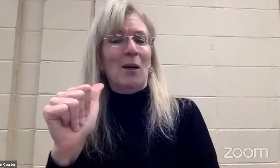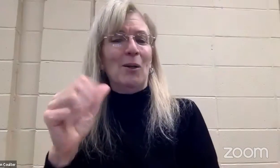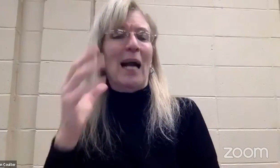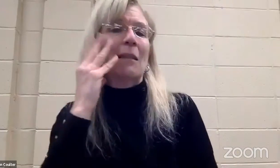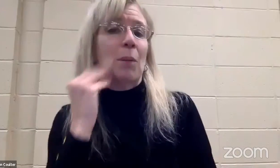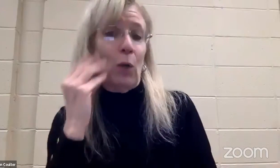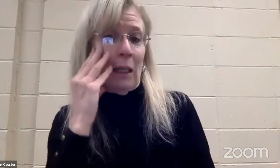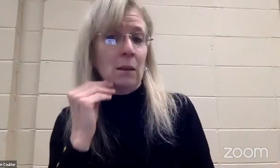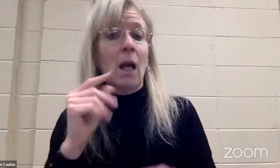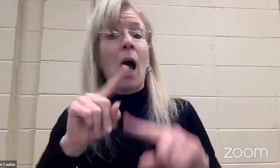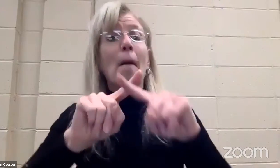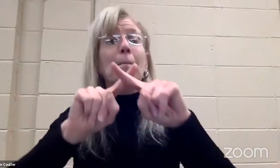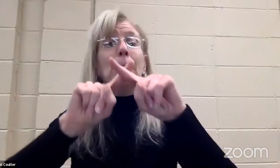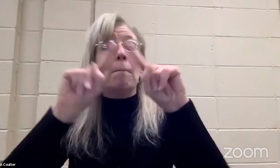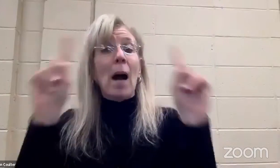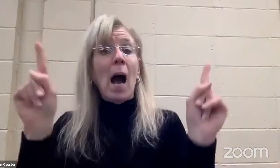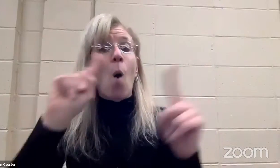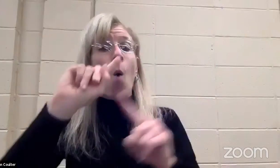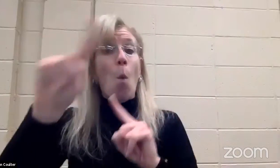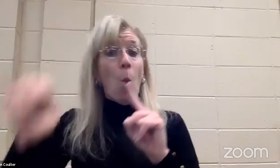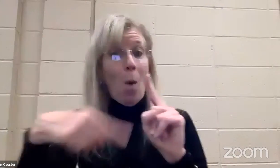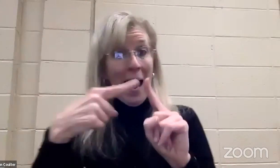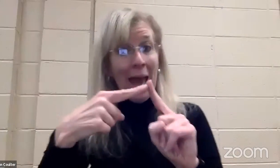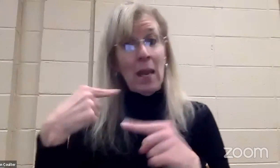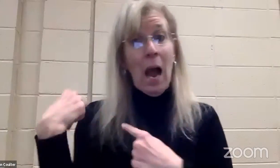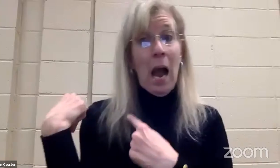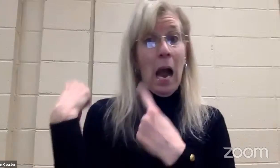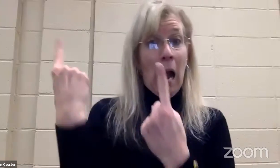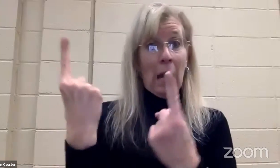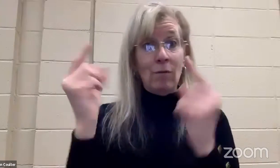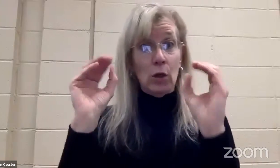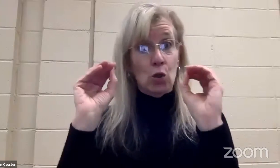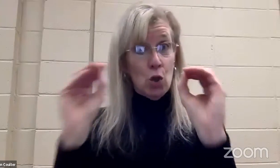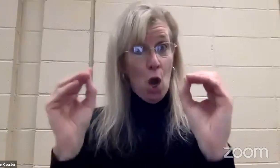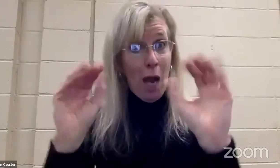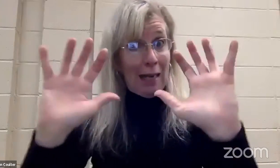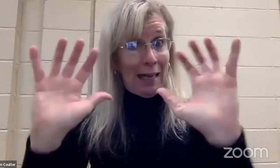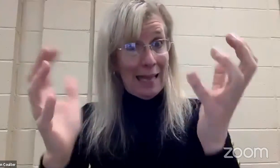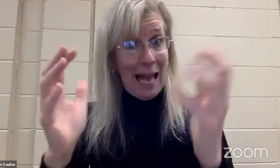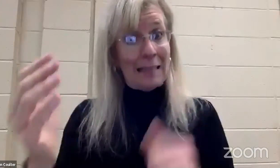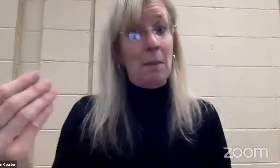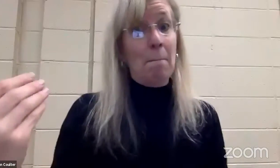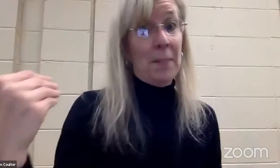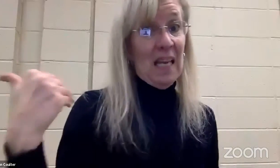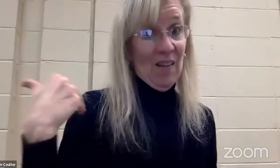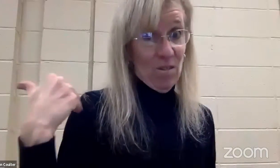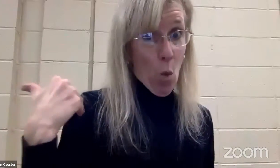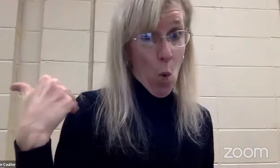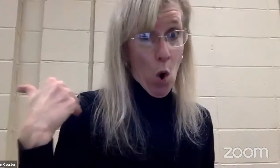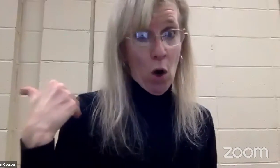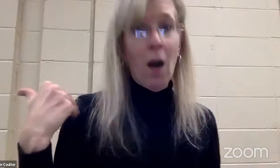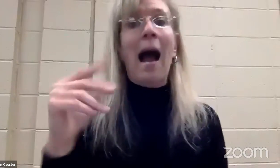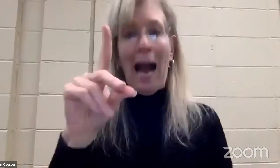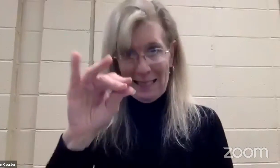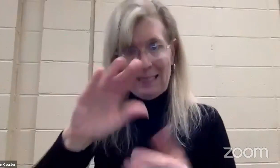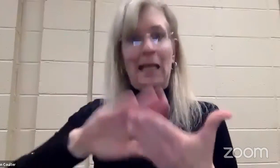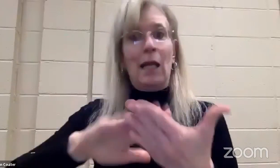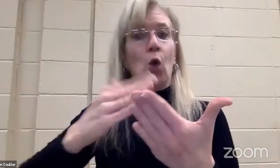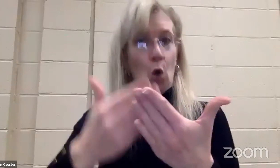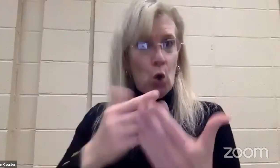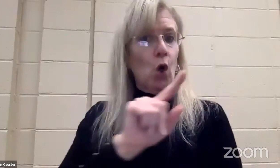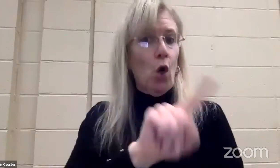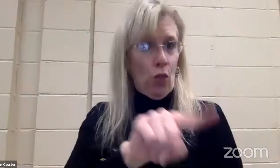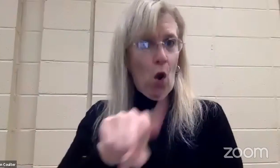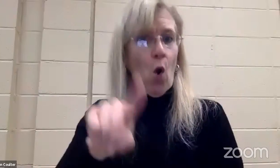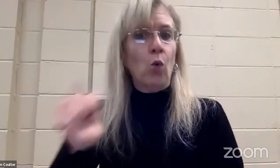not experienced. But when I took class before, I